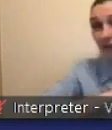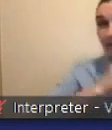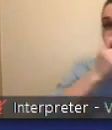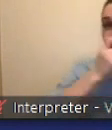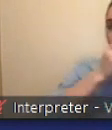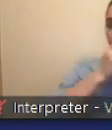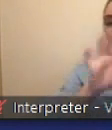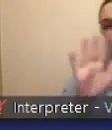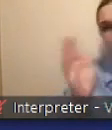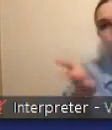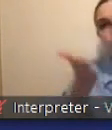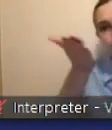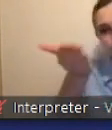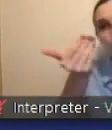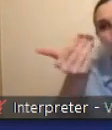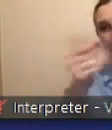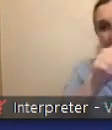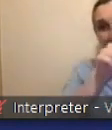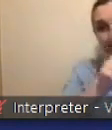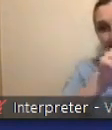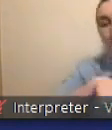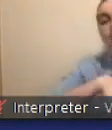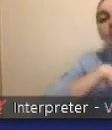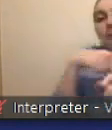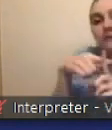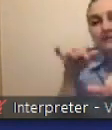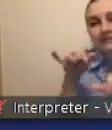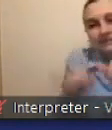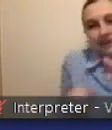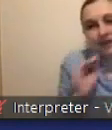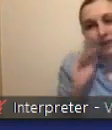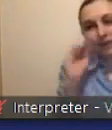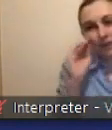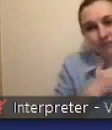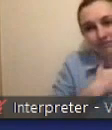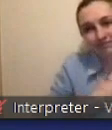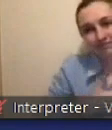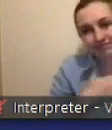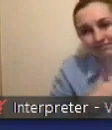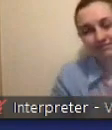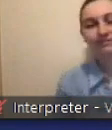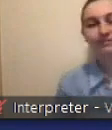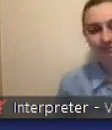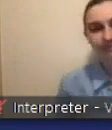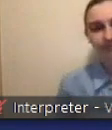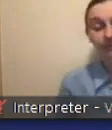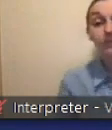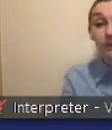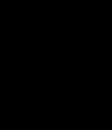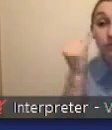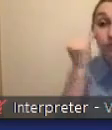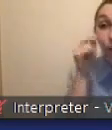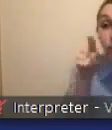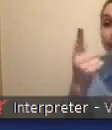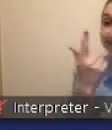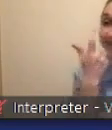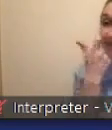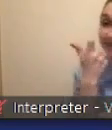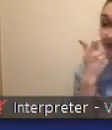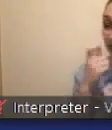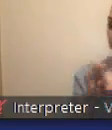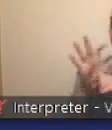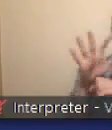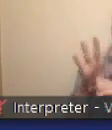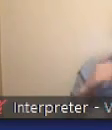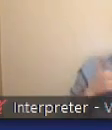tested and that you stay home and that you've had a recent contact with somebody who has